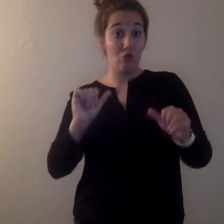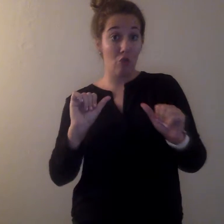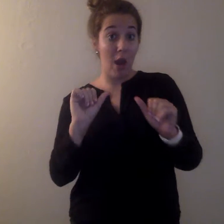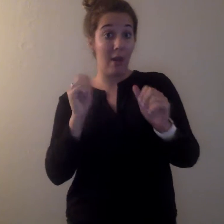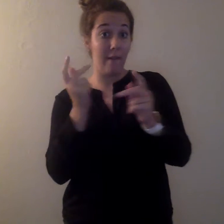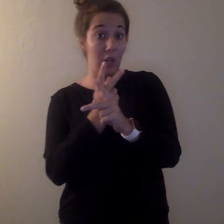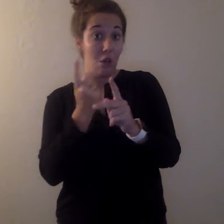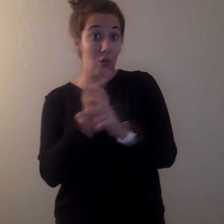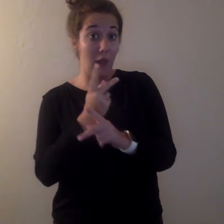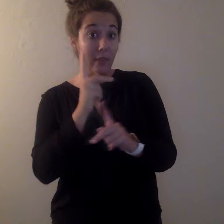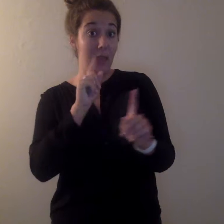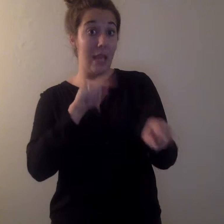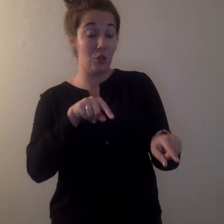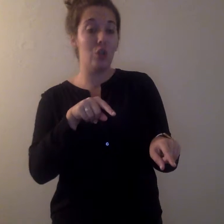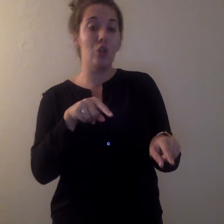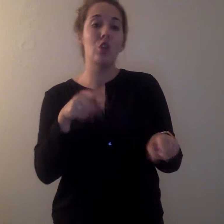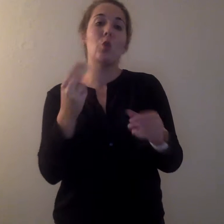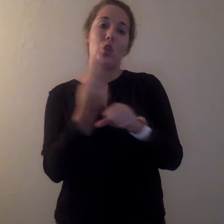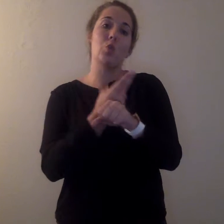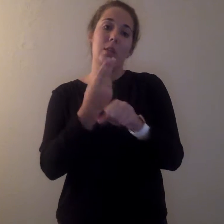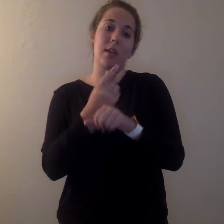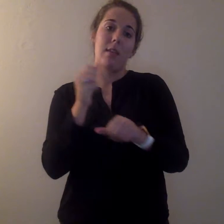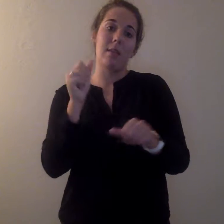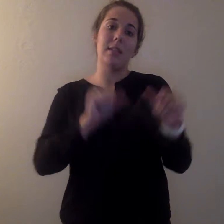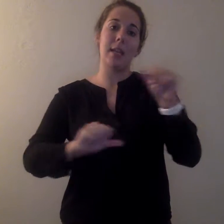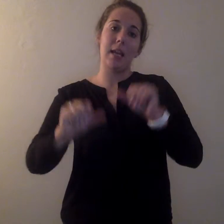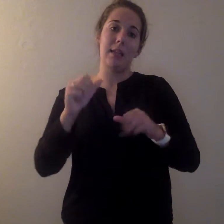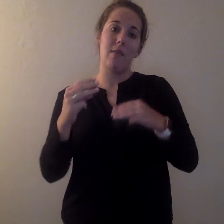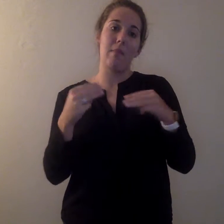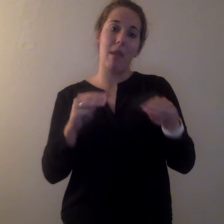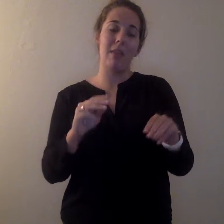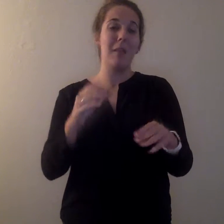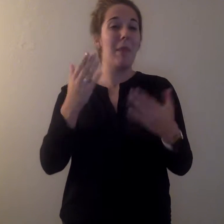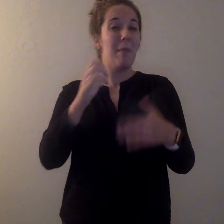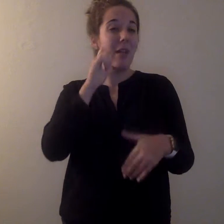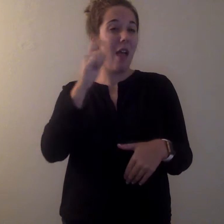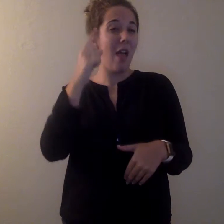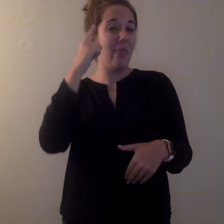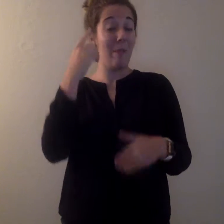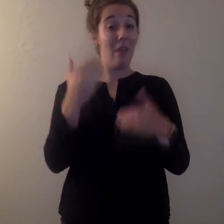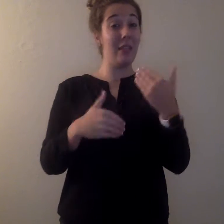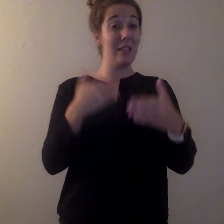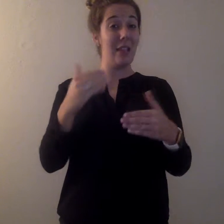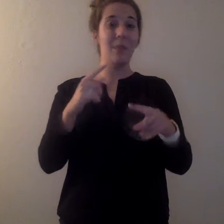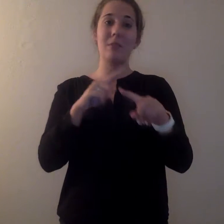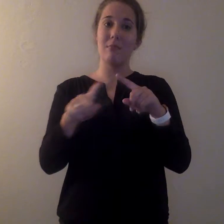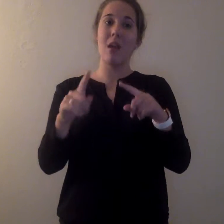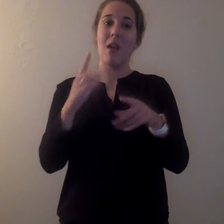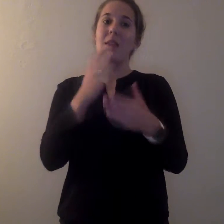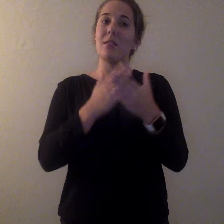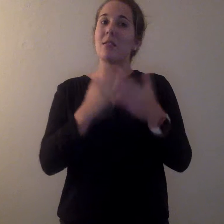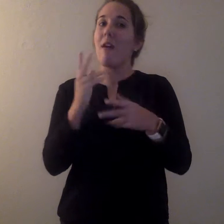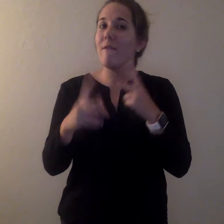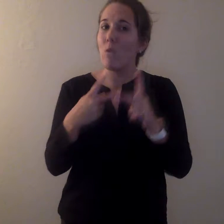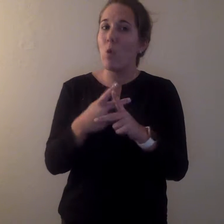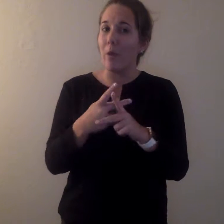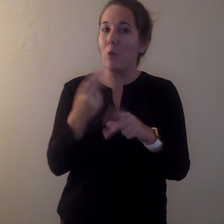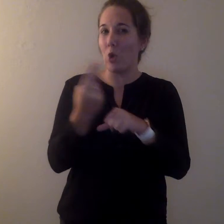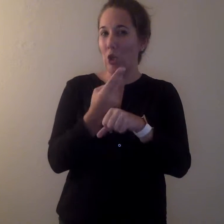using the scientific method. You may not think of the steps we're going to go through, but in some form you really are using the scientific method. So let's start